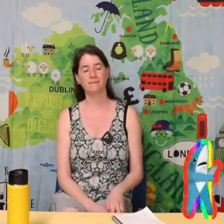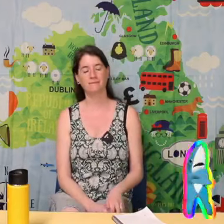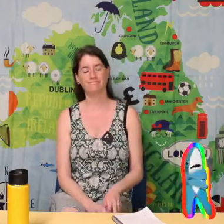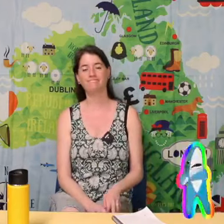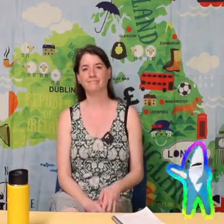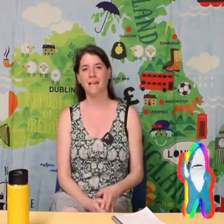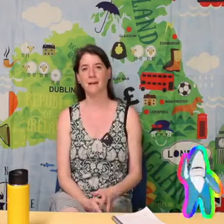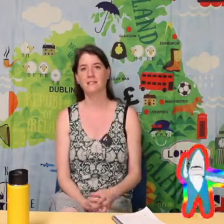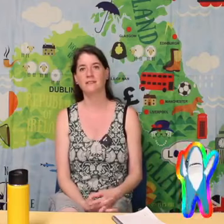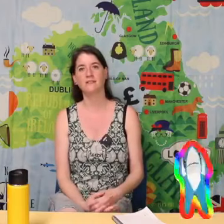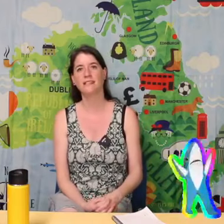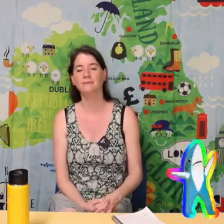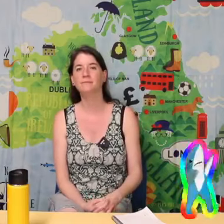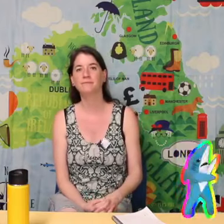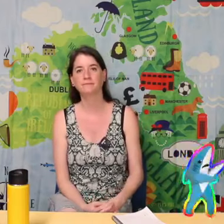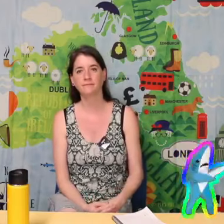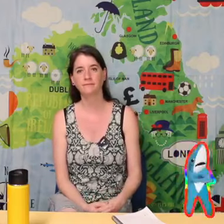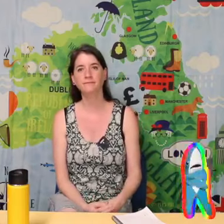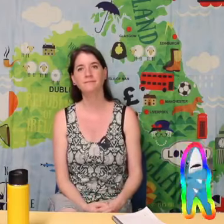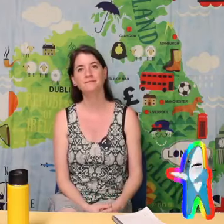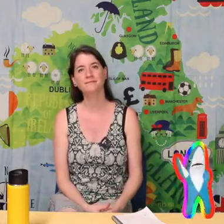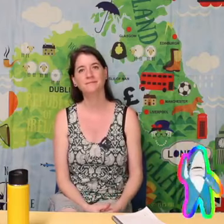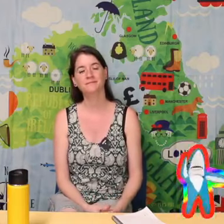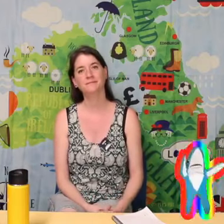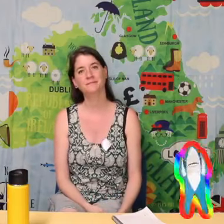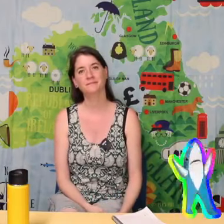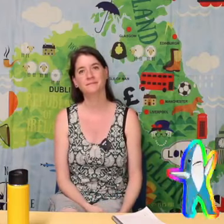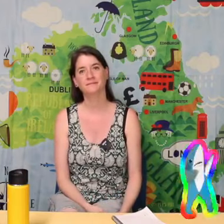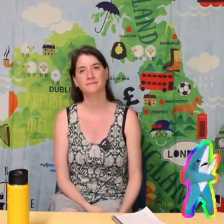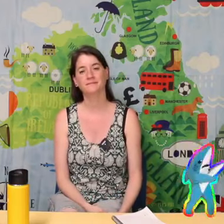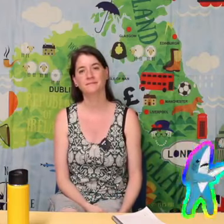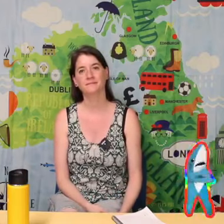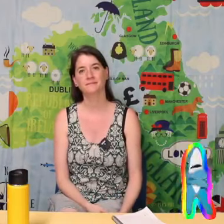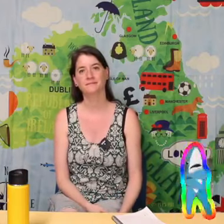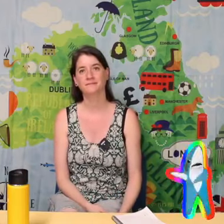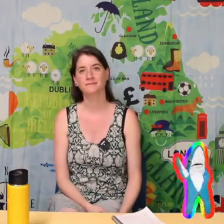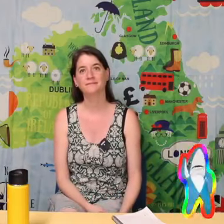case. Absolutely. And then last in today, Heather Doveson with,